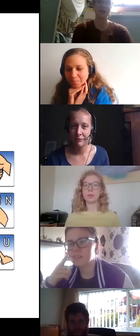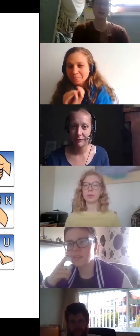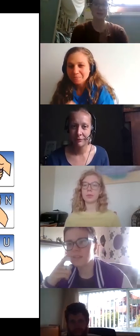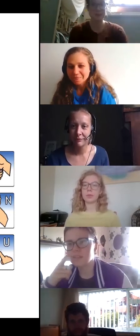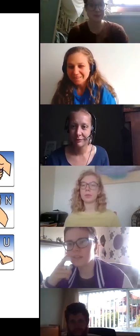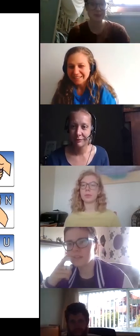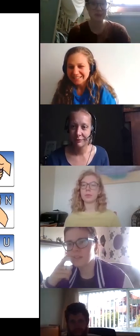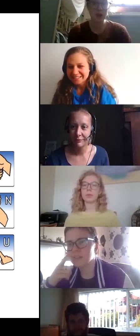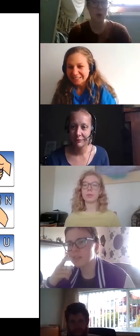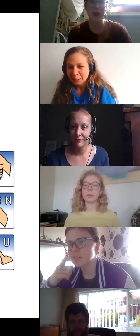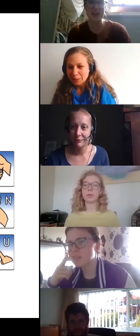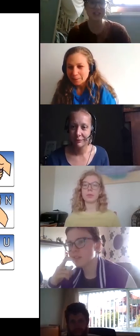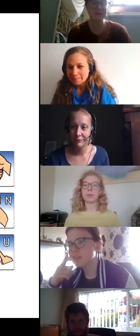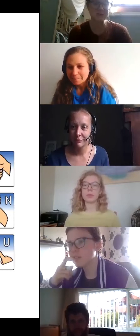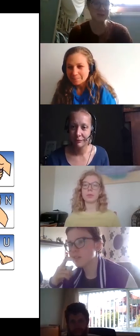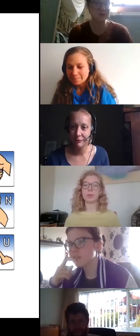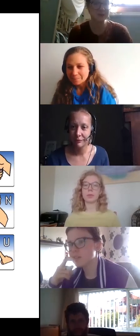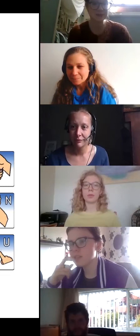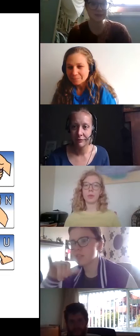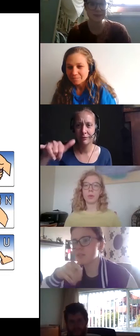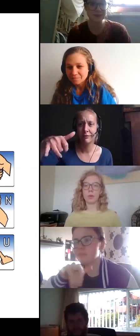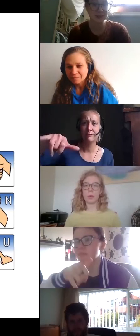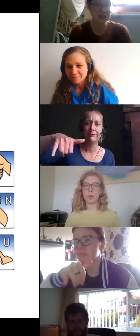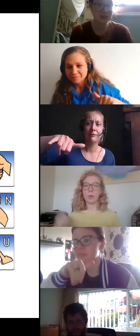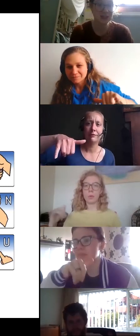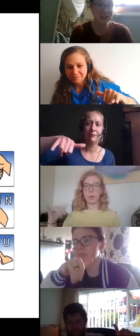So, which?